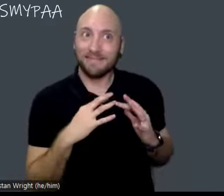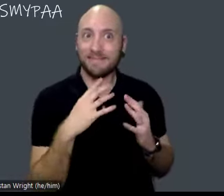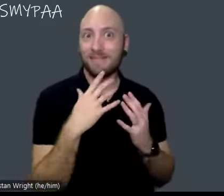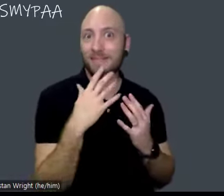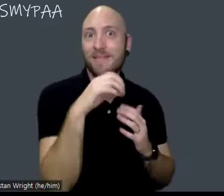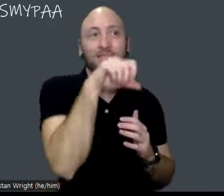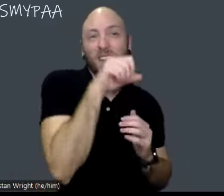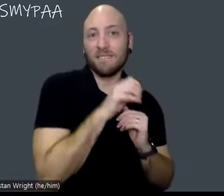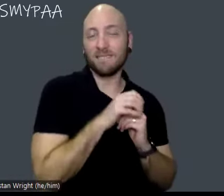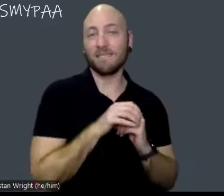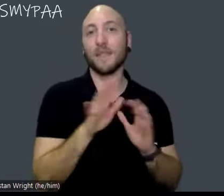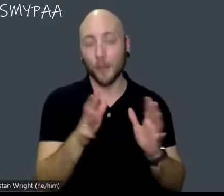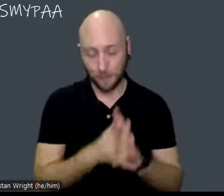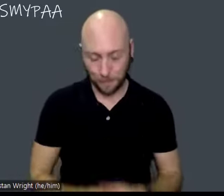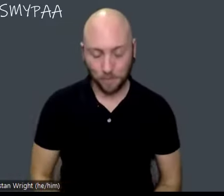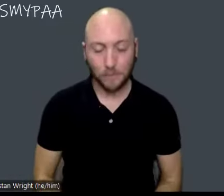Then